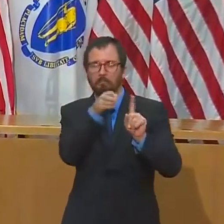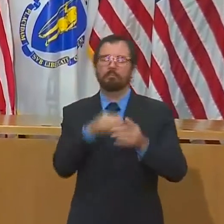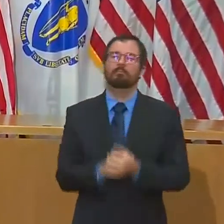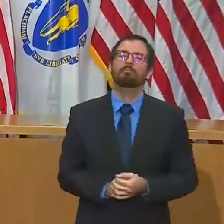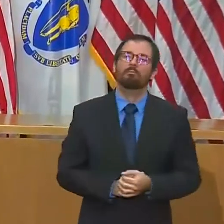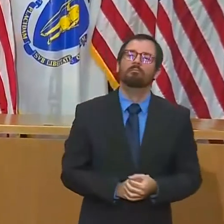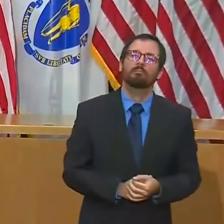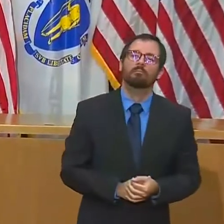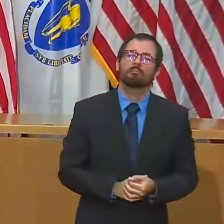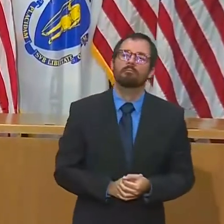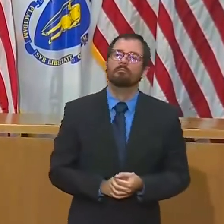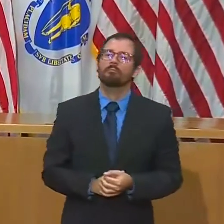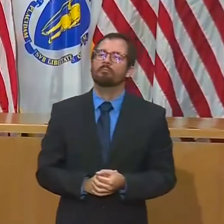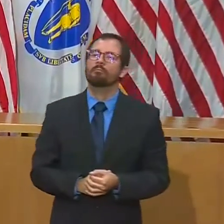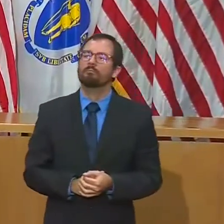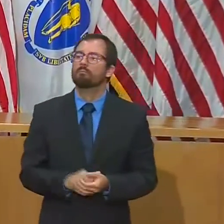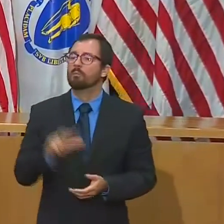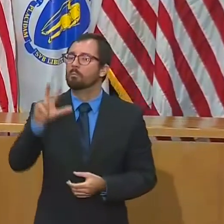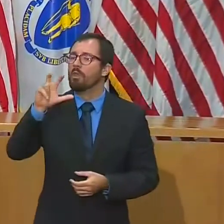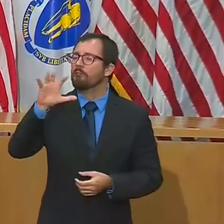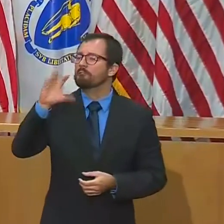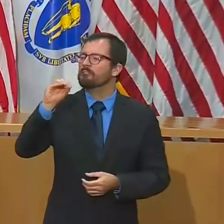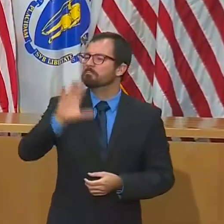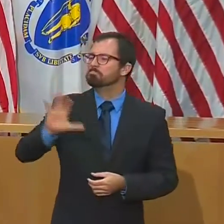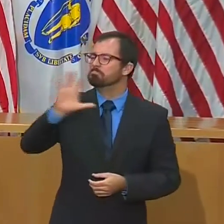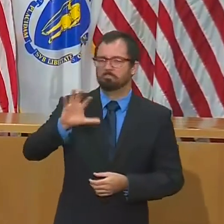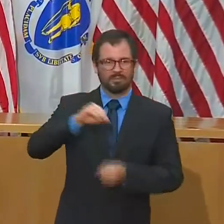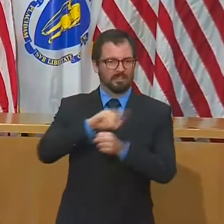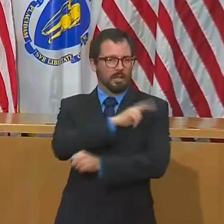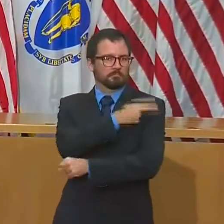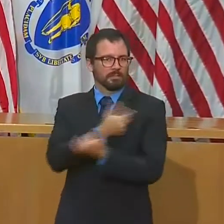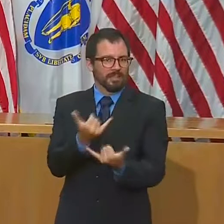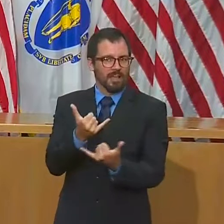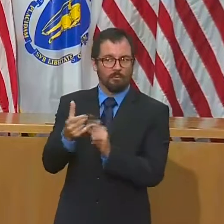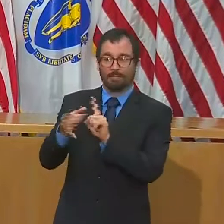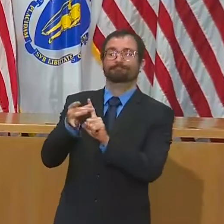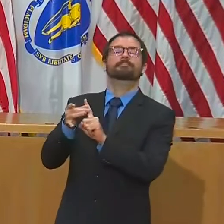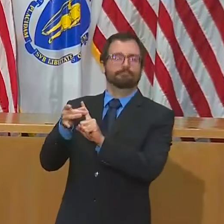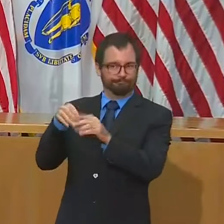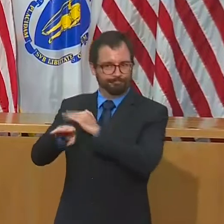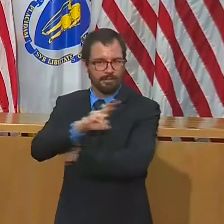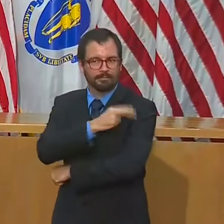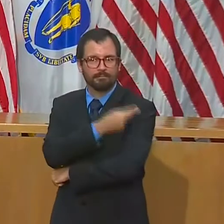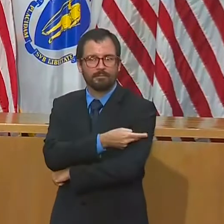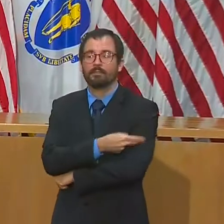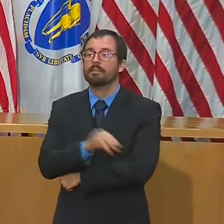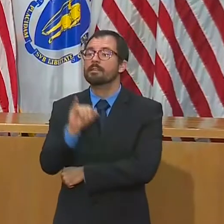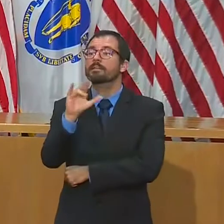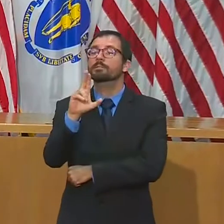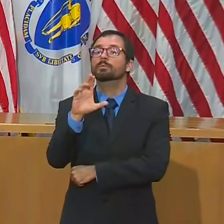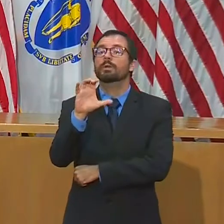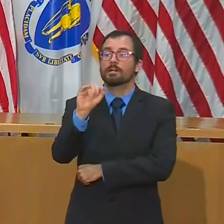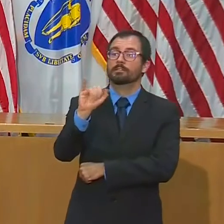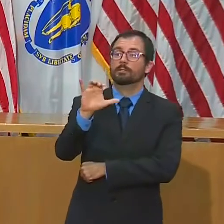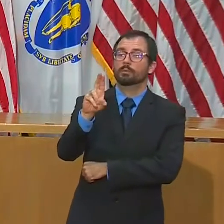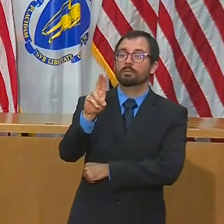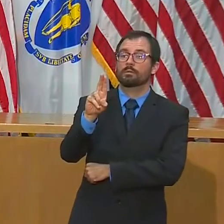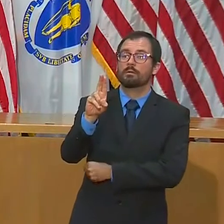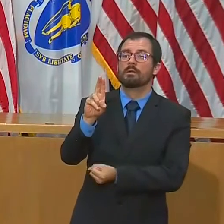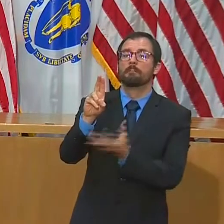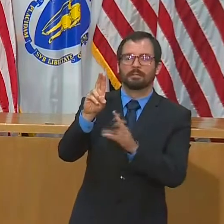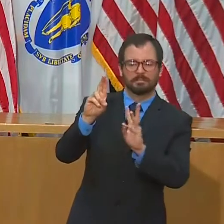COVID-19 statewide, and 59 of those are in the ICU. As of yesterday, 4 hospitals were using surge